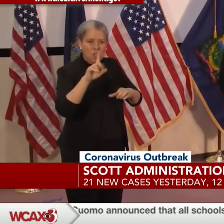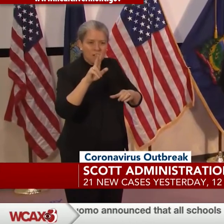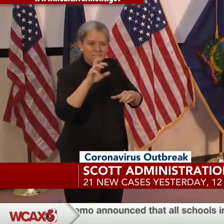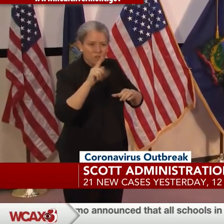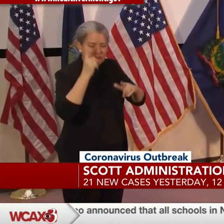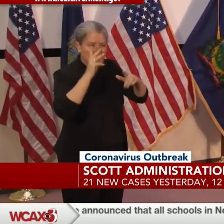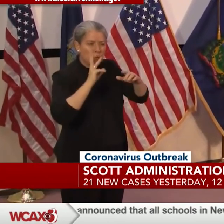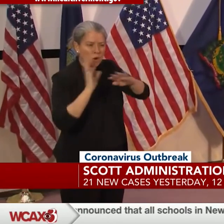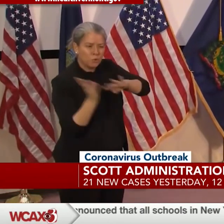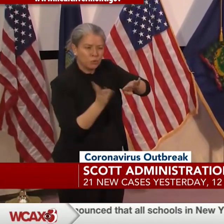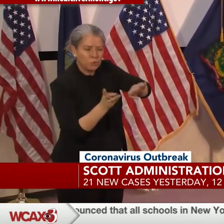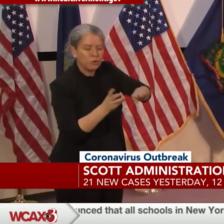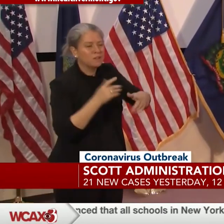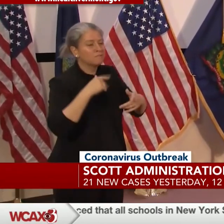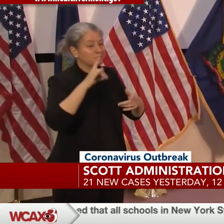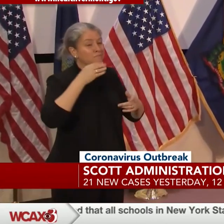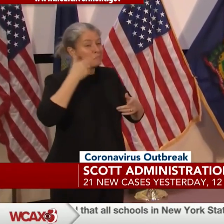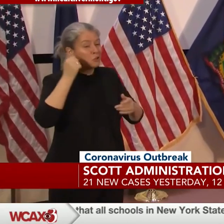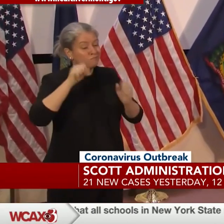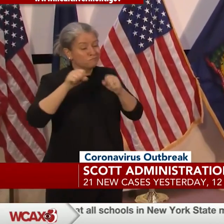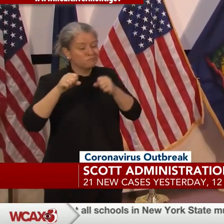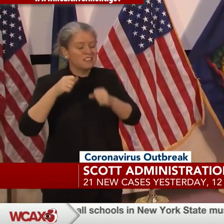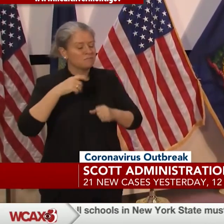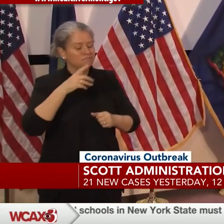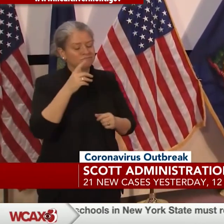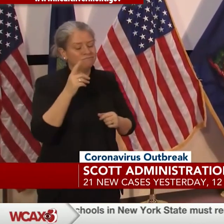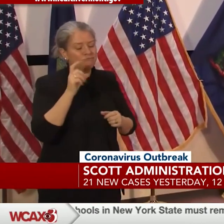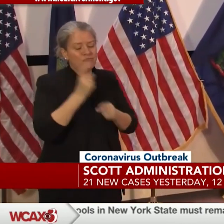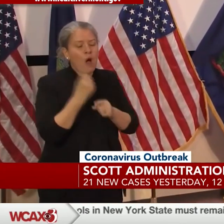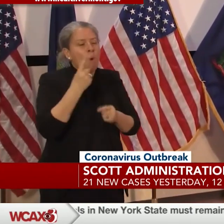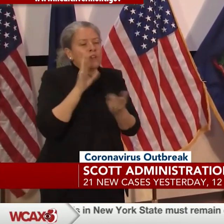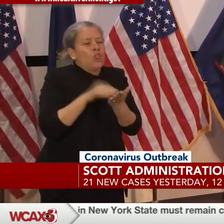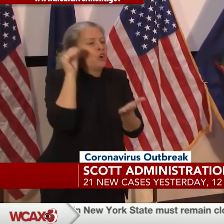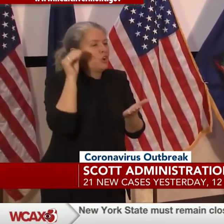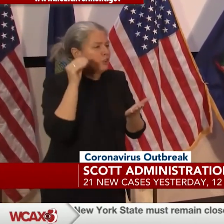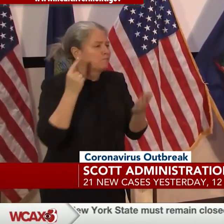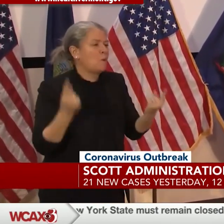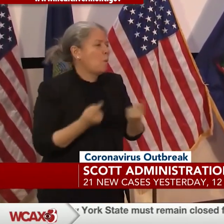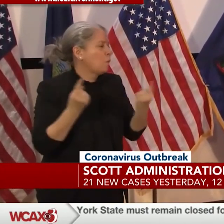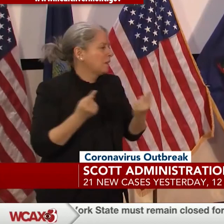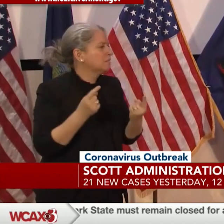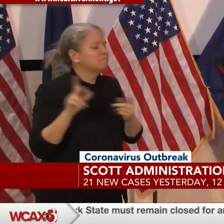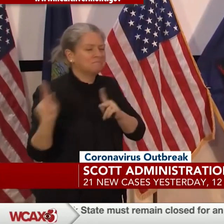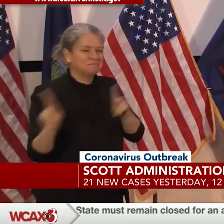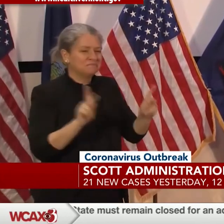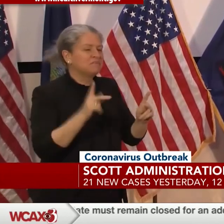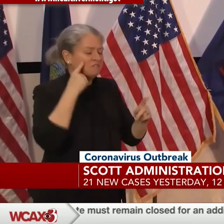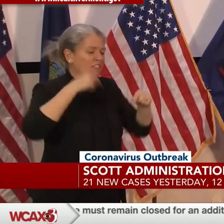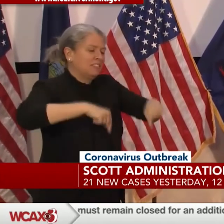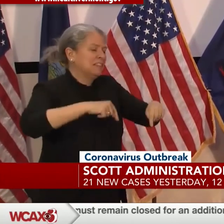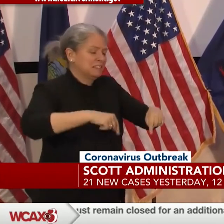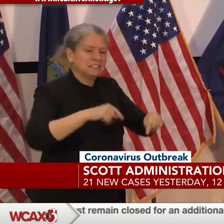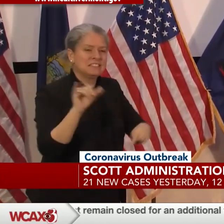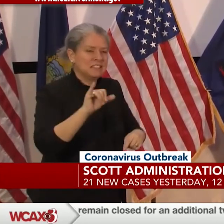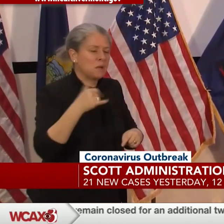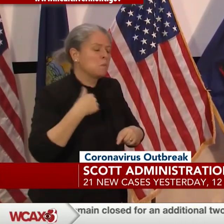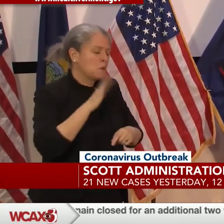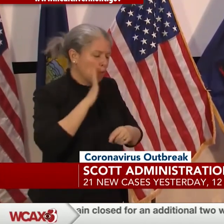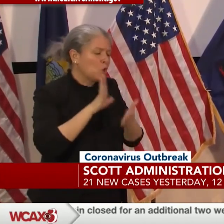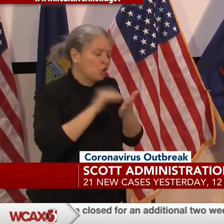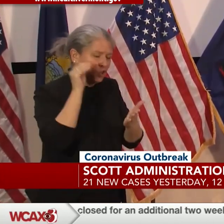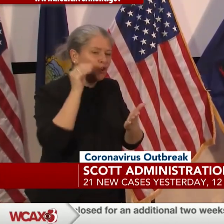in a different manner. We'll do the same thing in the aftermath of this crisis as well. And I think